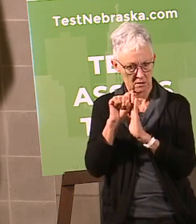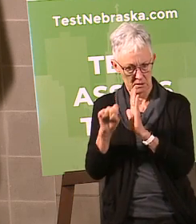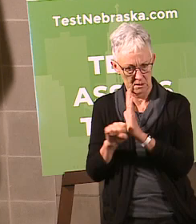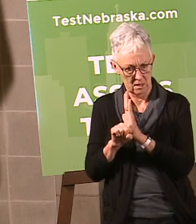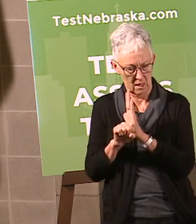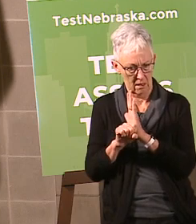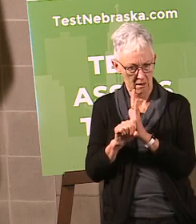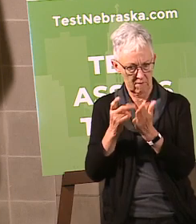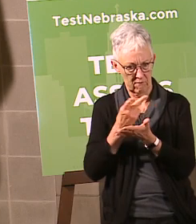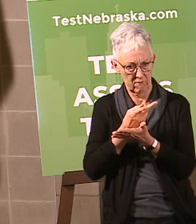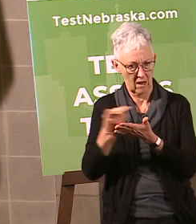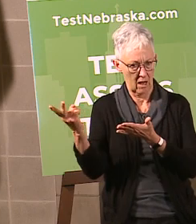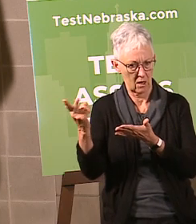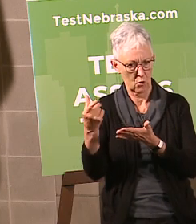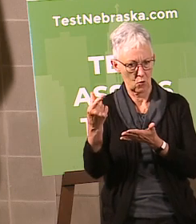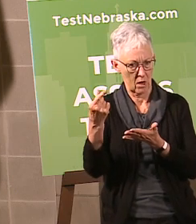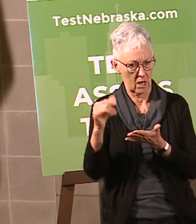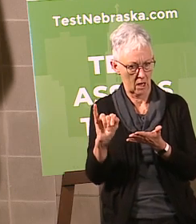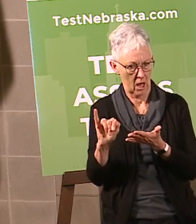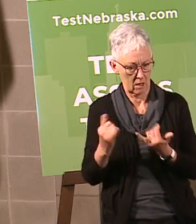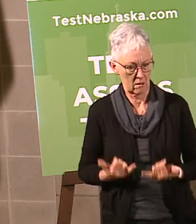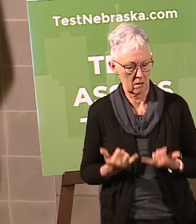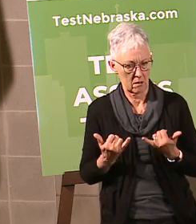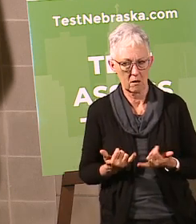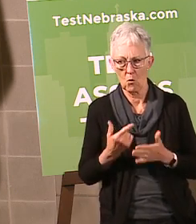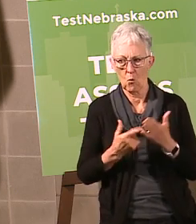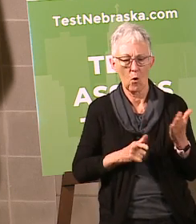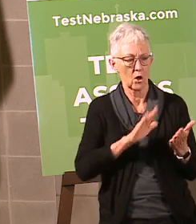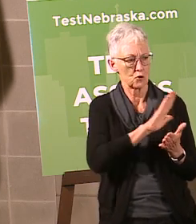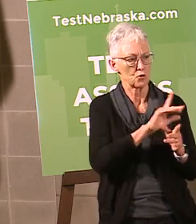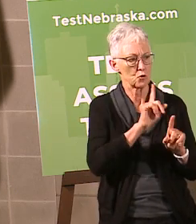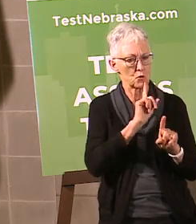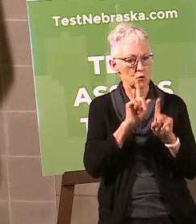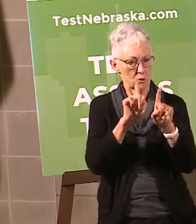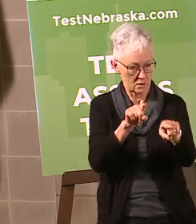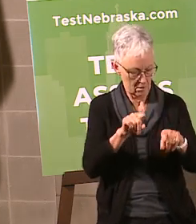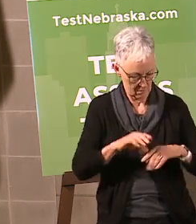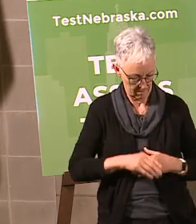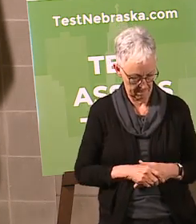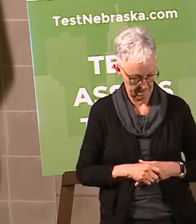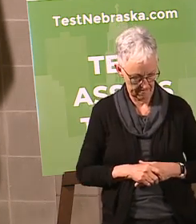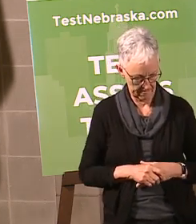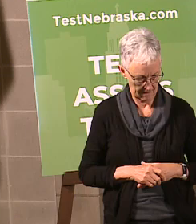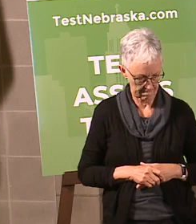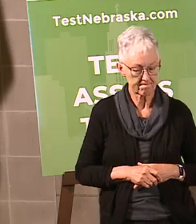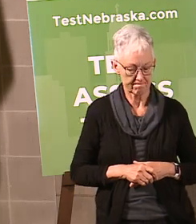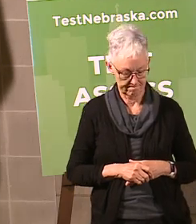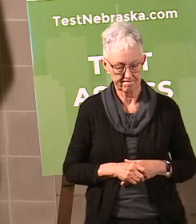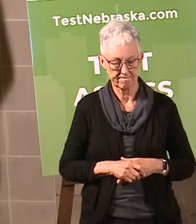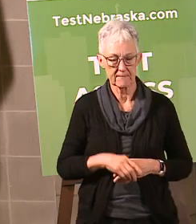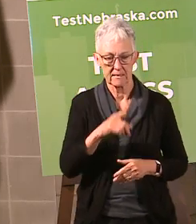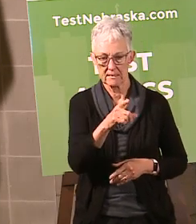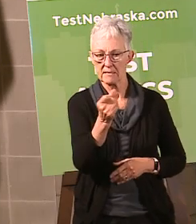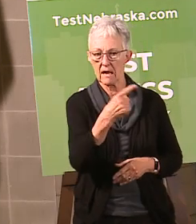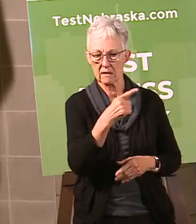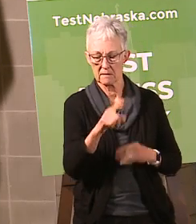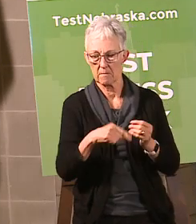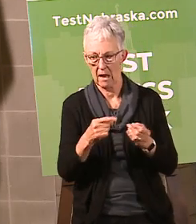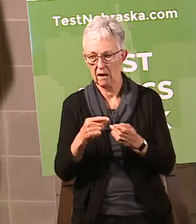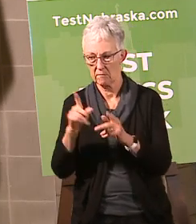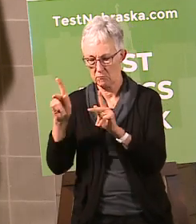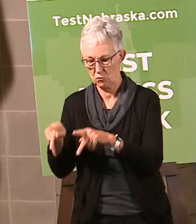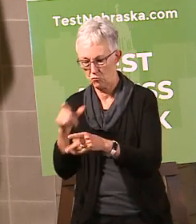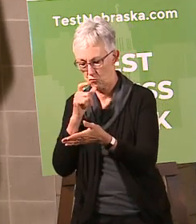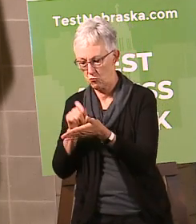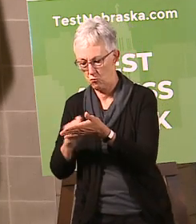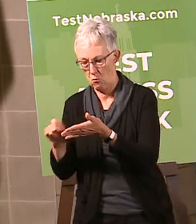is failing Grand Island right now. What's your response? Thanks. So what Fred's asking about is an editorial that was written in the Grand Island newspaper saying, hey,